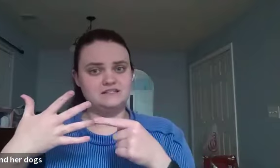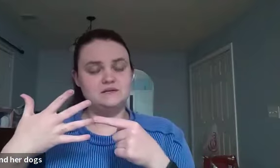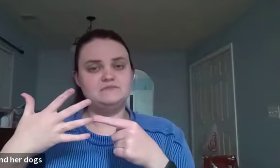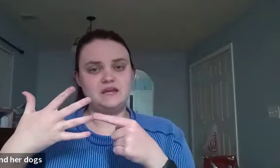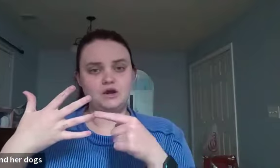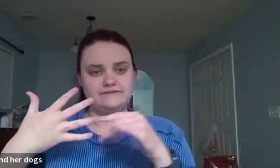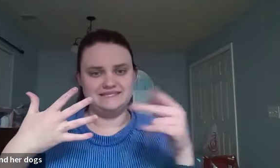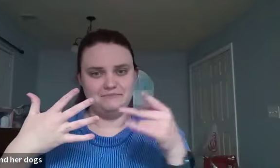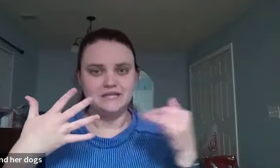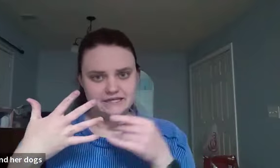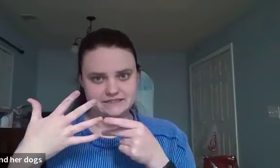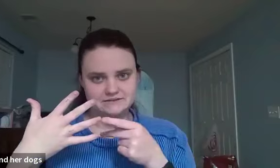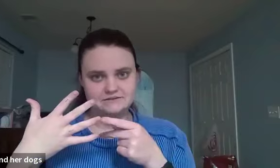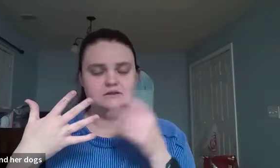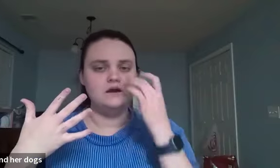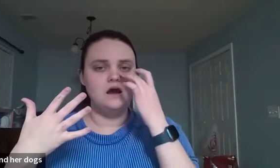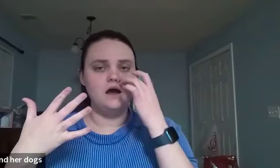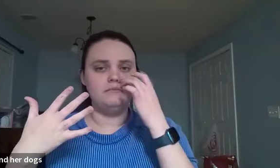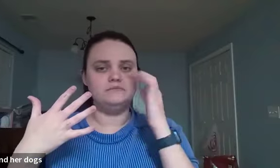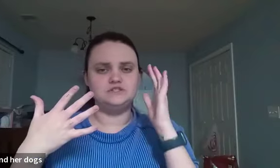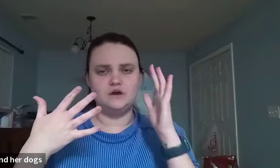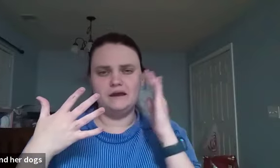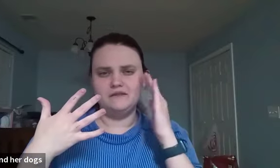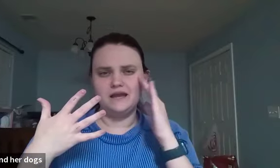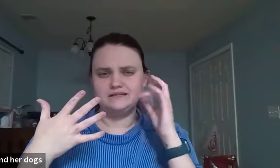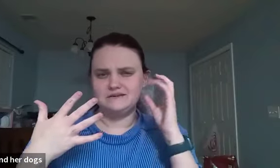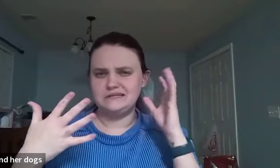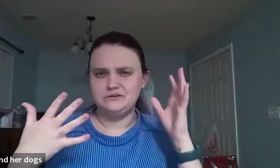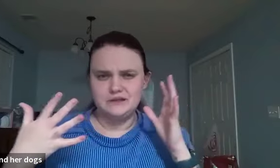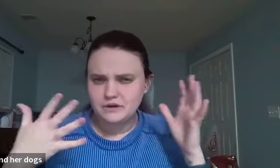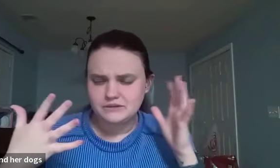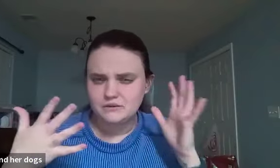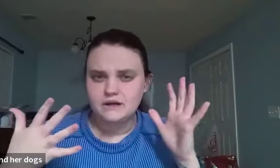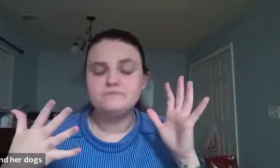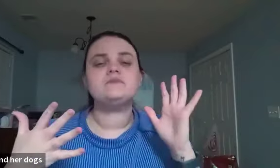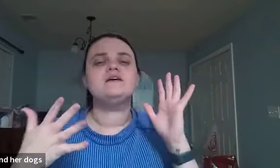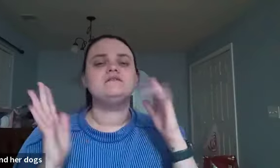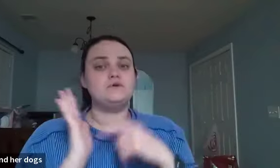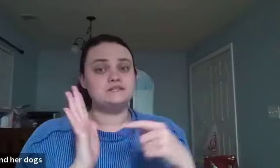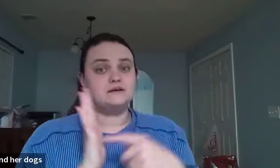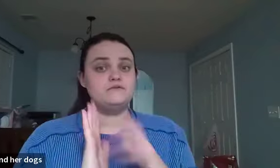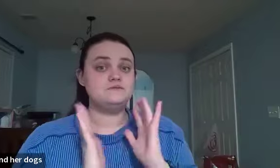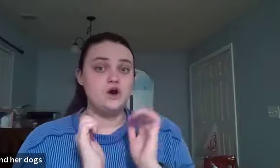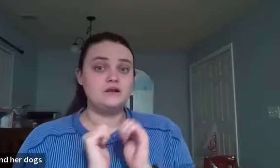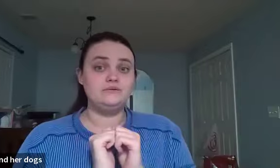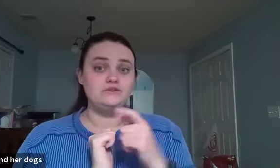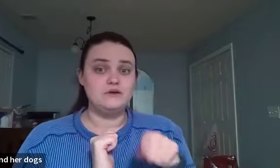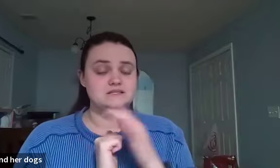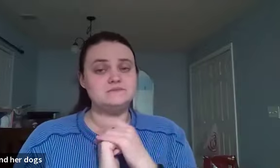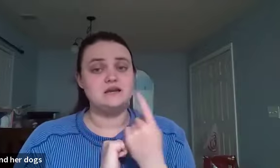to them, they are in the same place. So I know that kind of sounds like you're like probably like what? For example, if I'm talking with you guys and I'm saying,